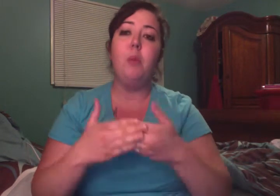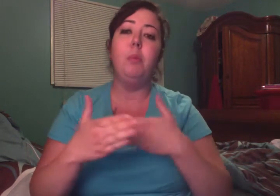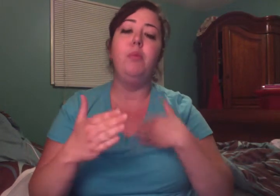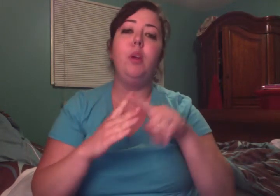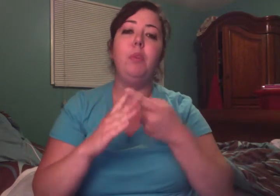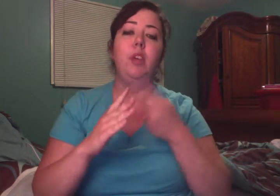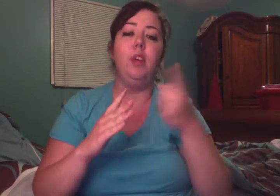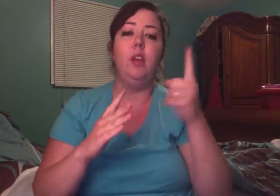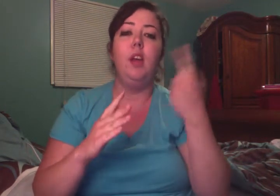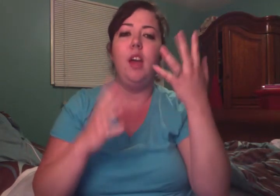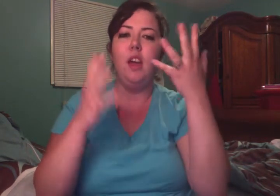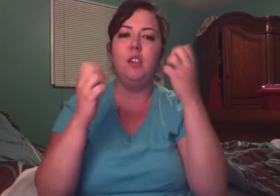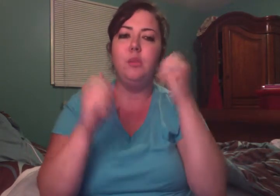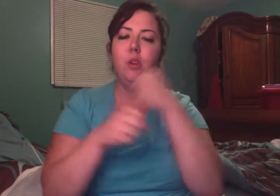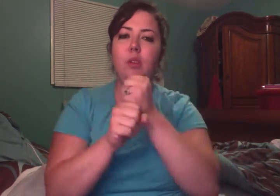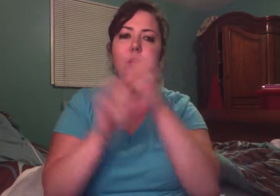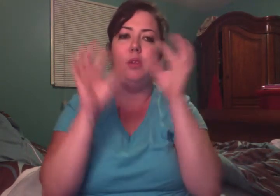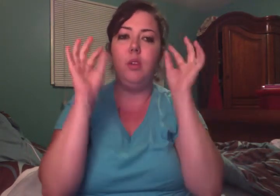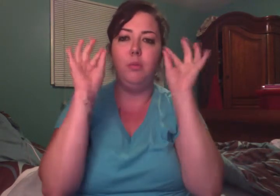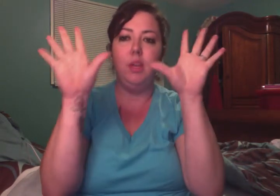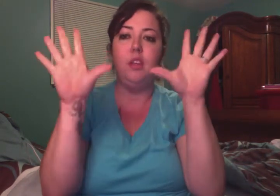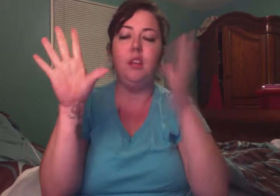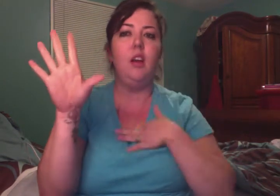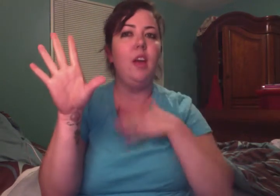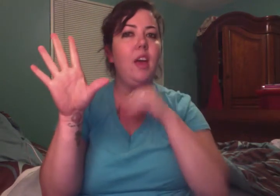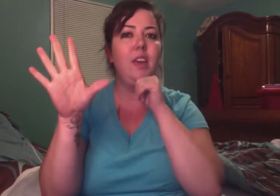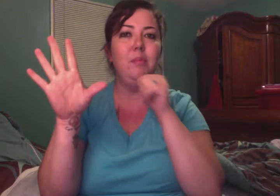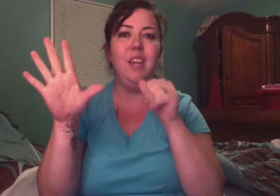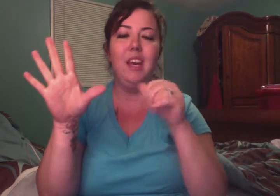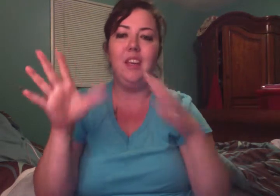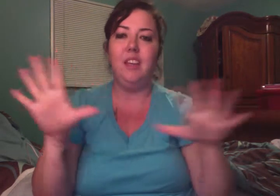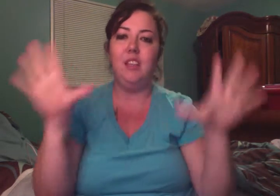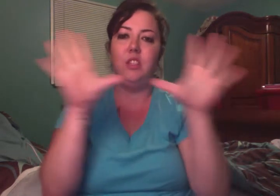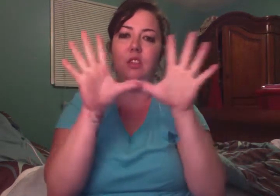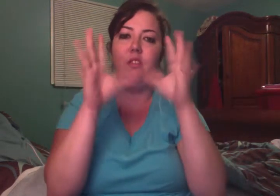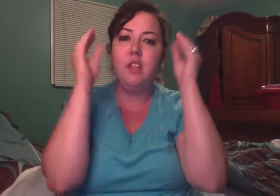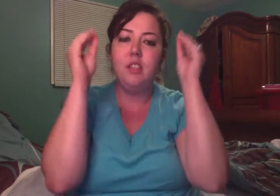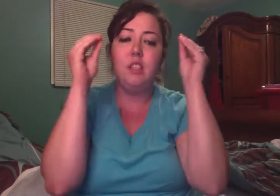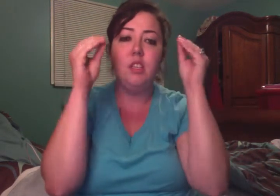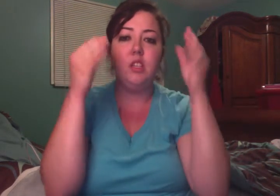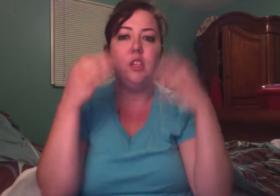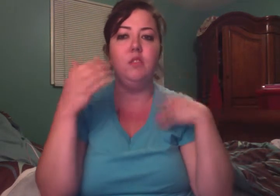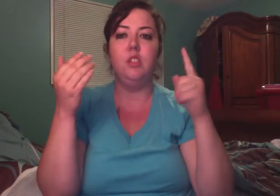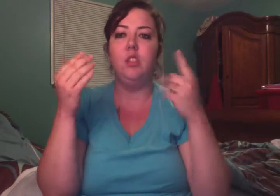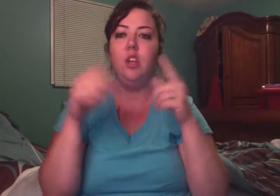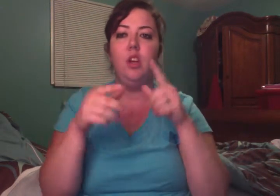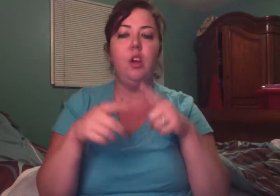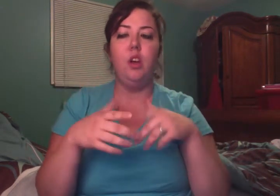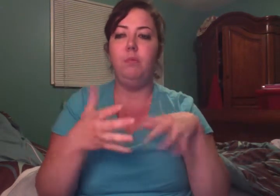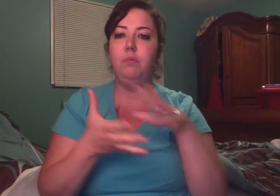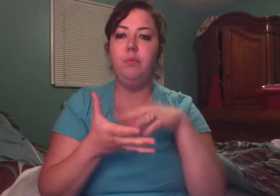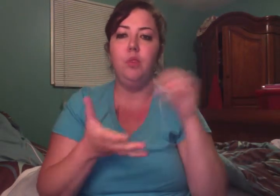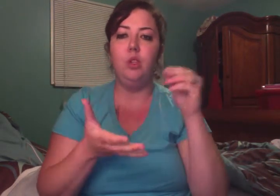I begin, I just want to make clear I am not yet certified to teach, and I've just learned